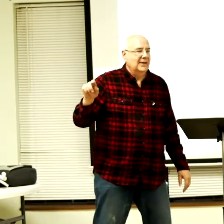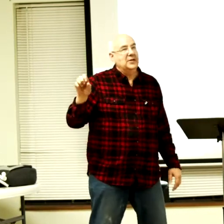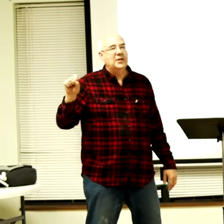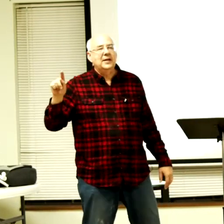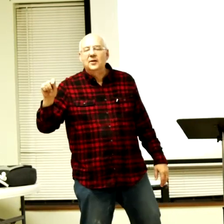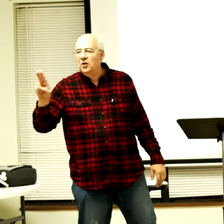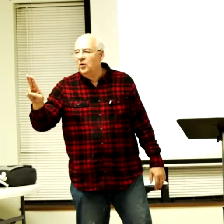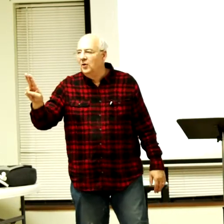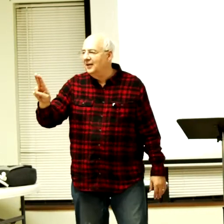ST. U,